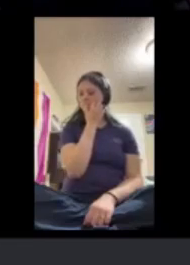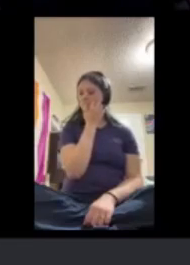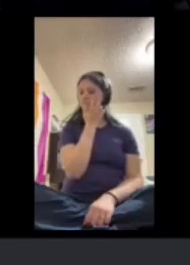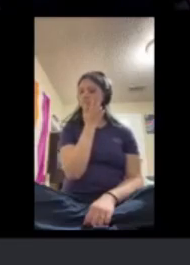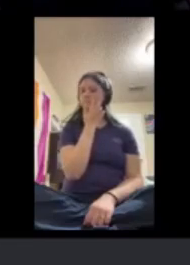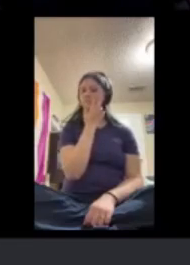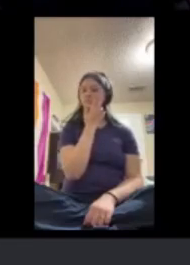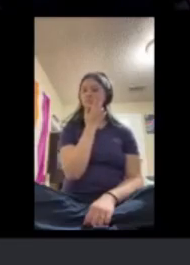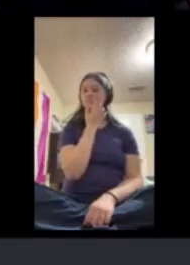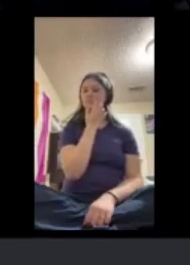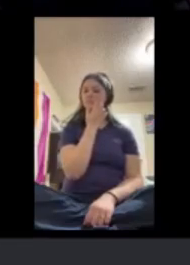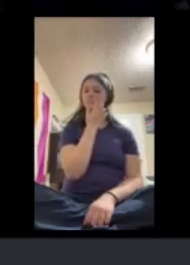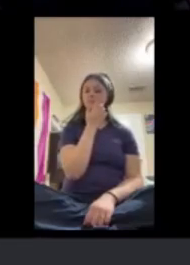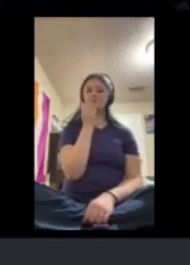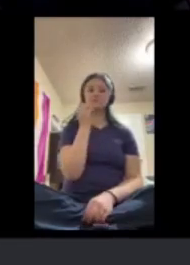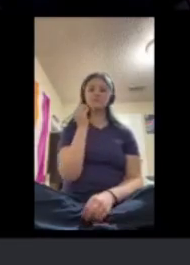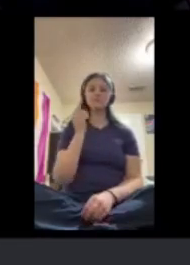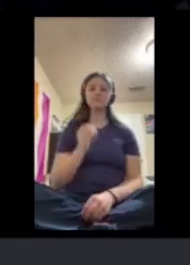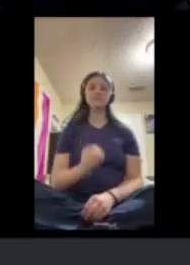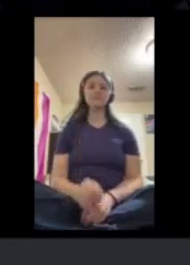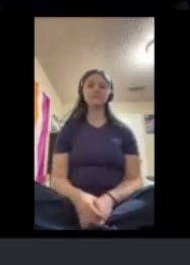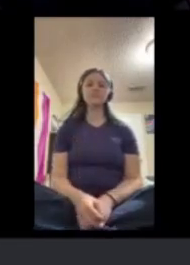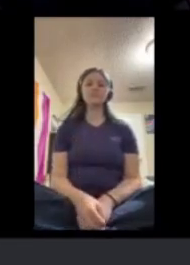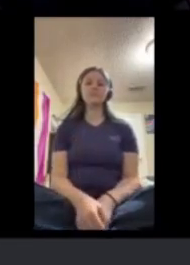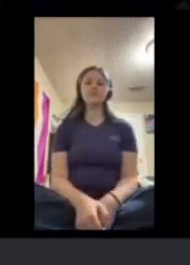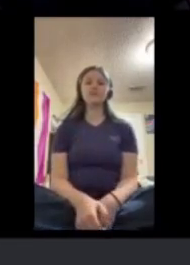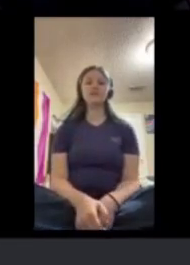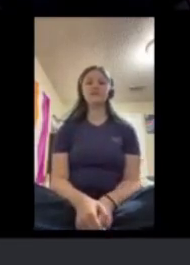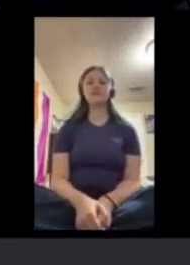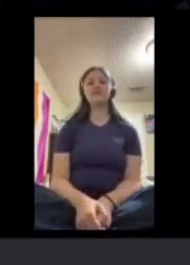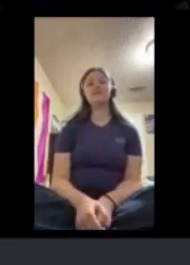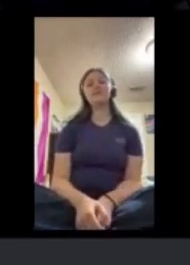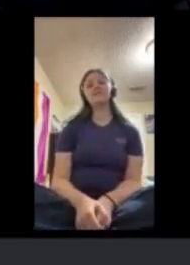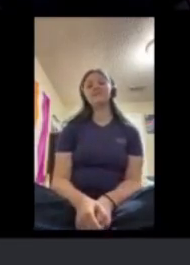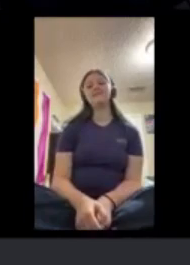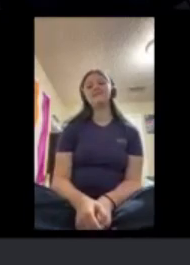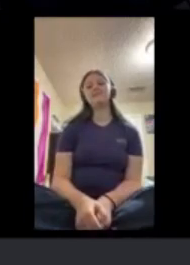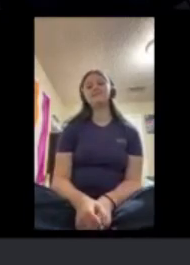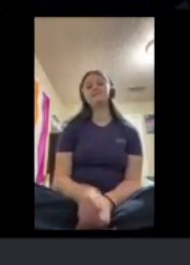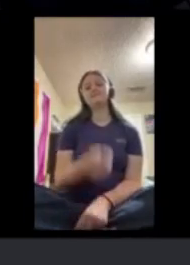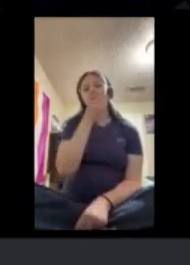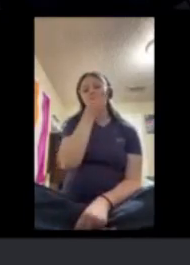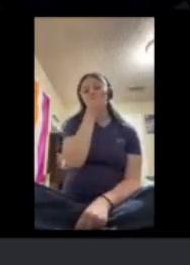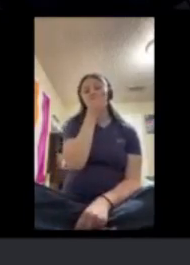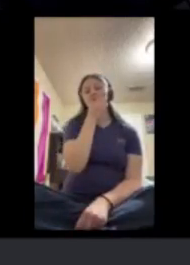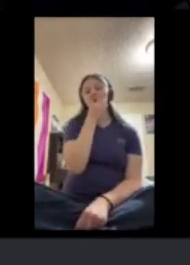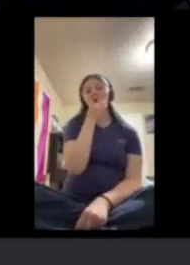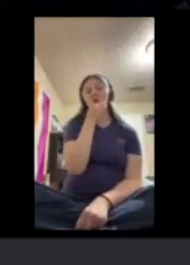say, "Hey, here are my problems. Help me, like walk me through it," kind of thing. I had to kind of do it on my own.